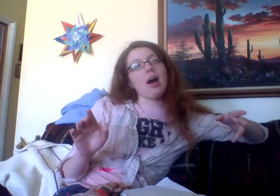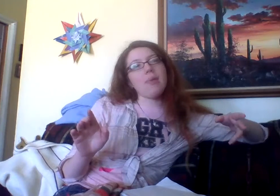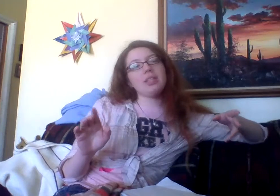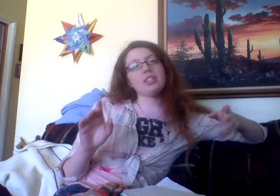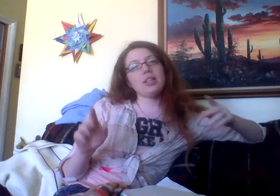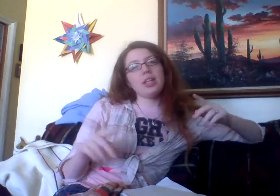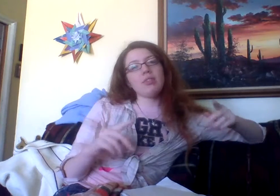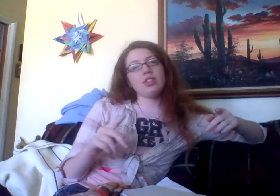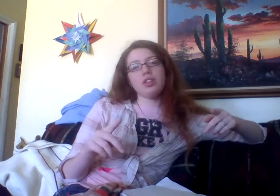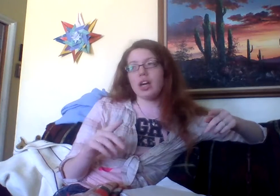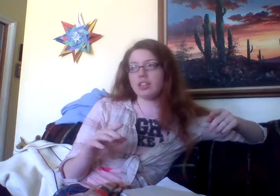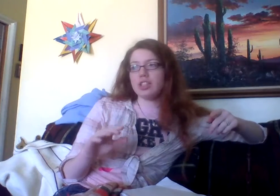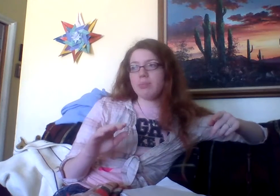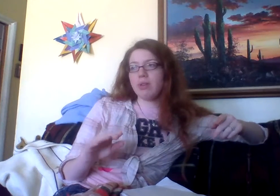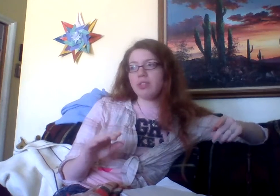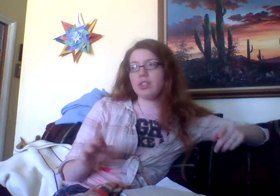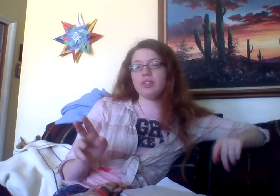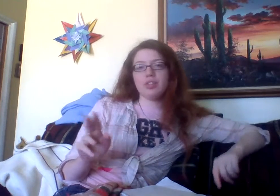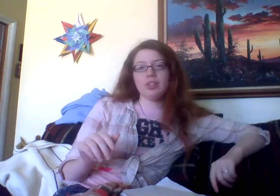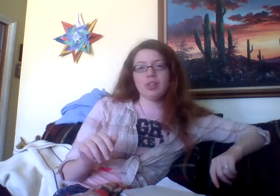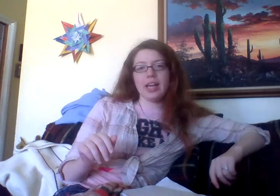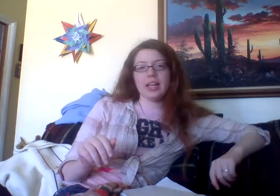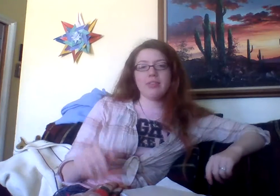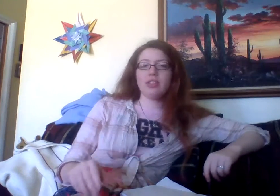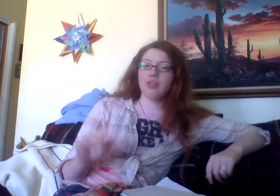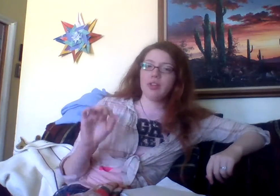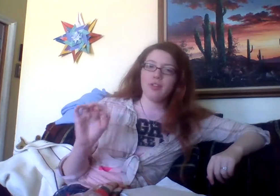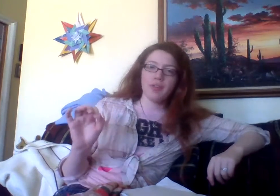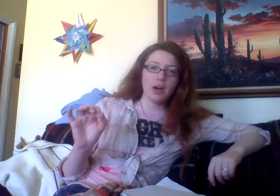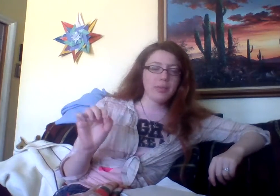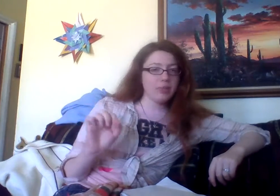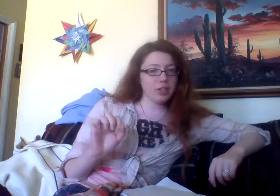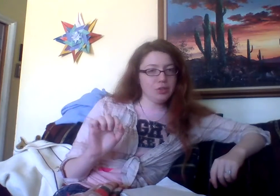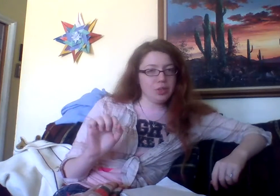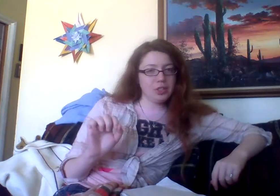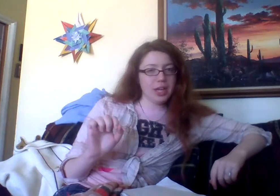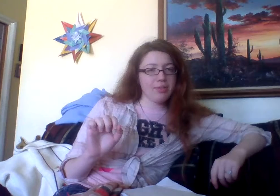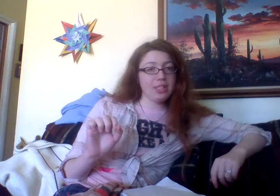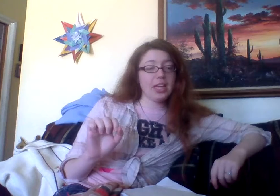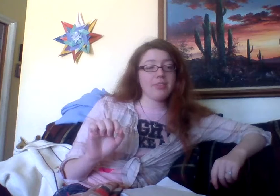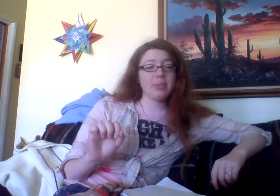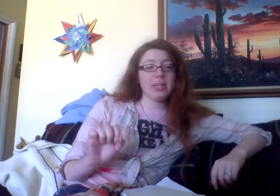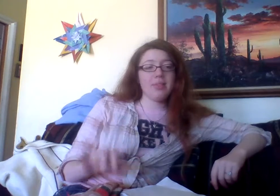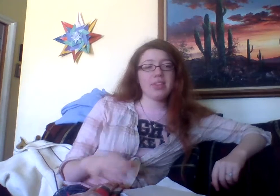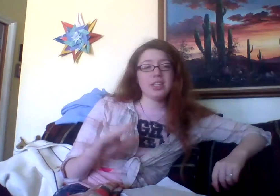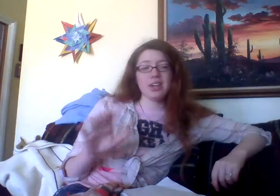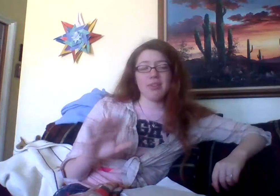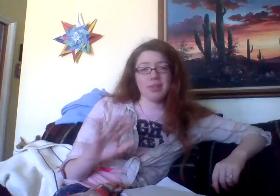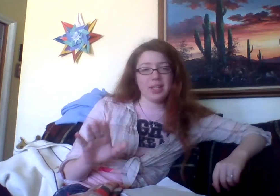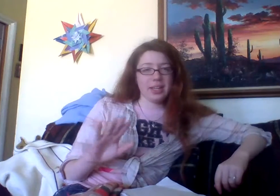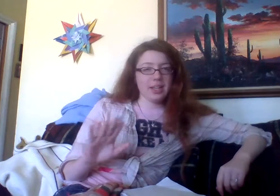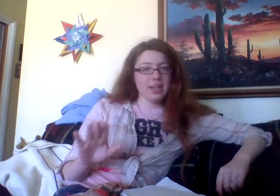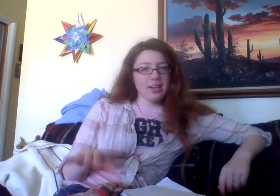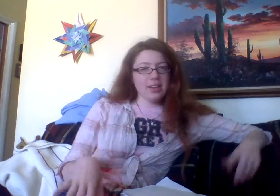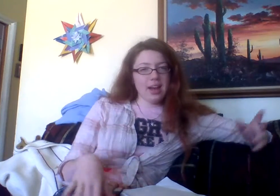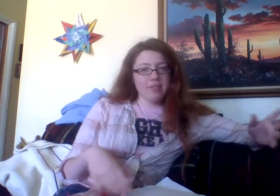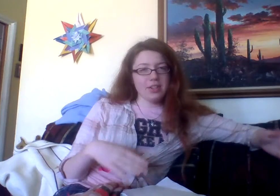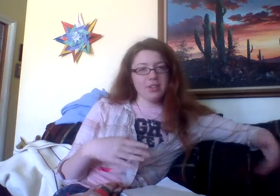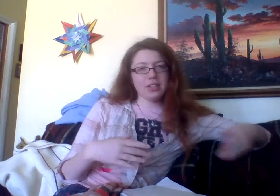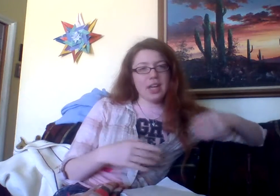In sign language, you're actually supposed to use two negatives to confirm that what you were saying was negative to begin with. You don't really have to do this, I